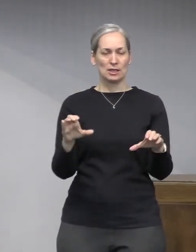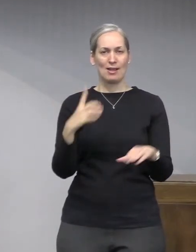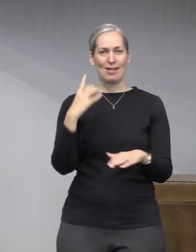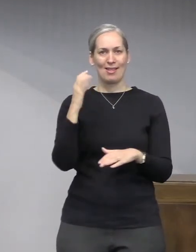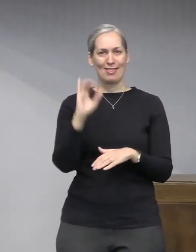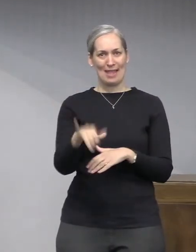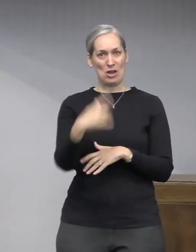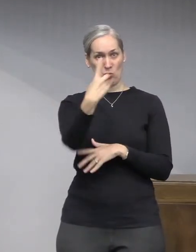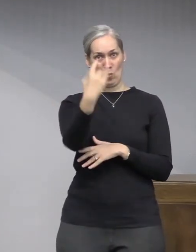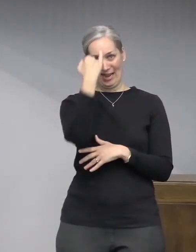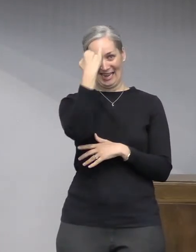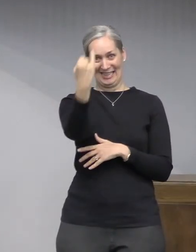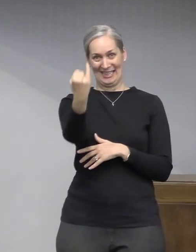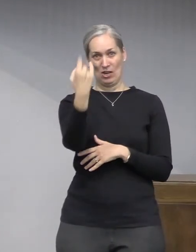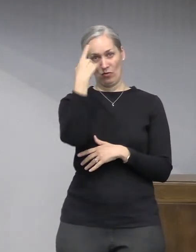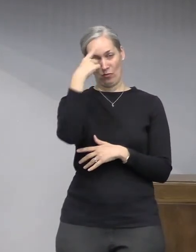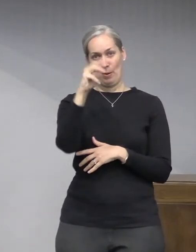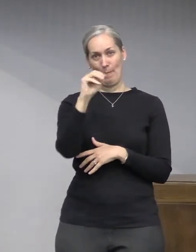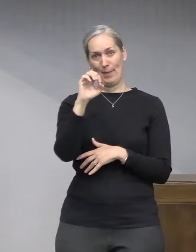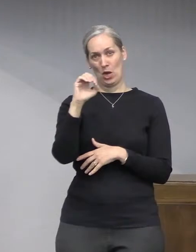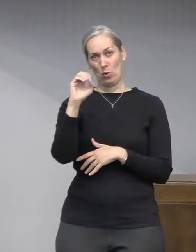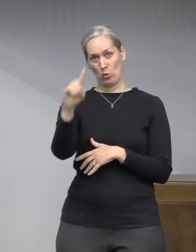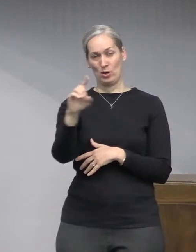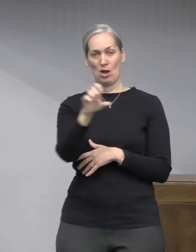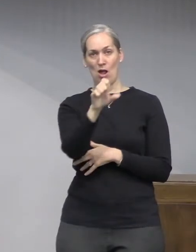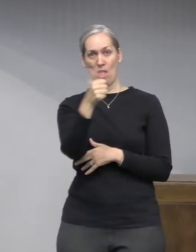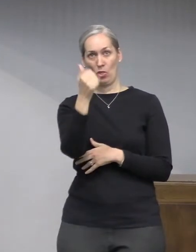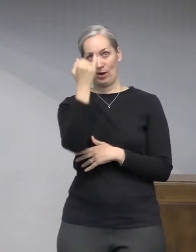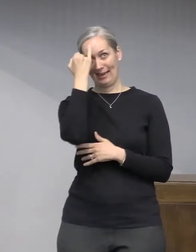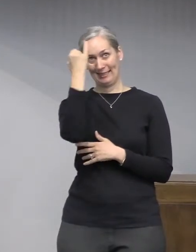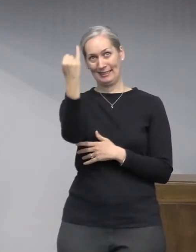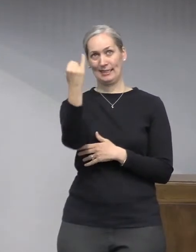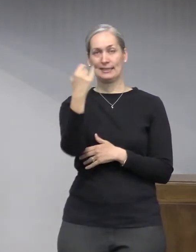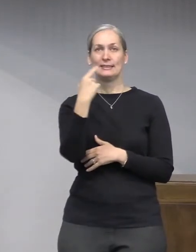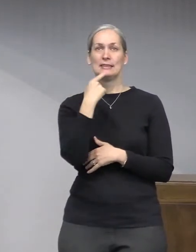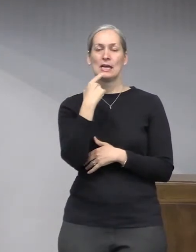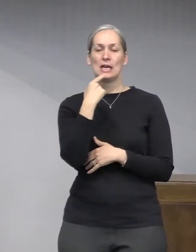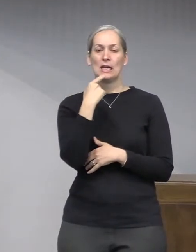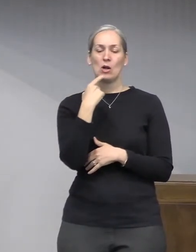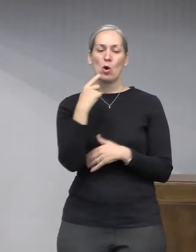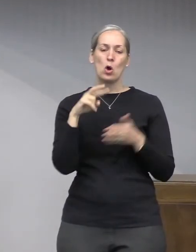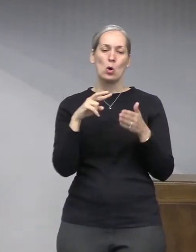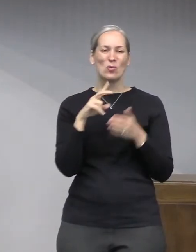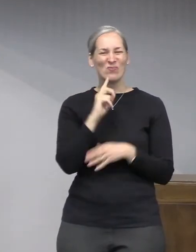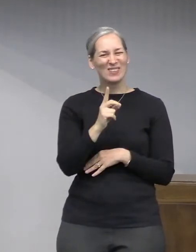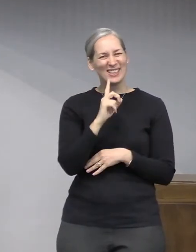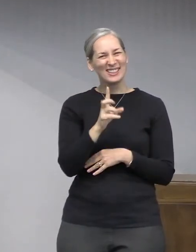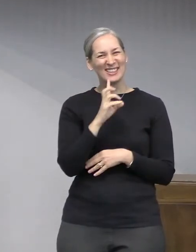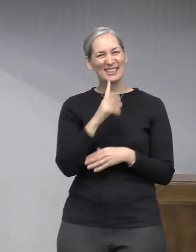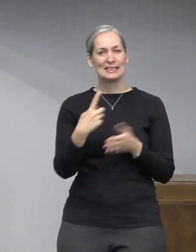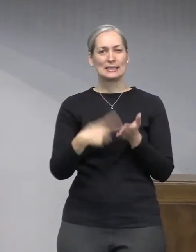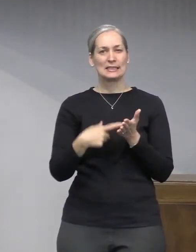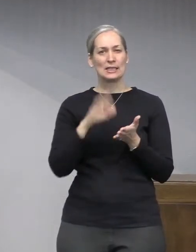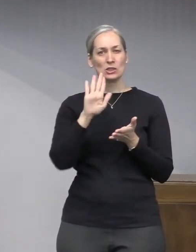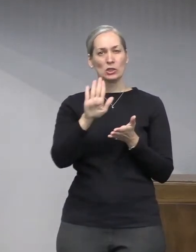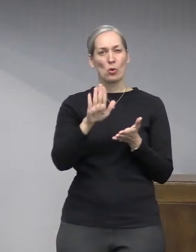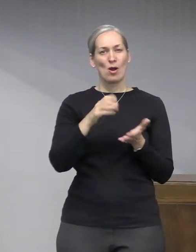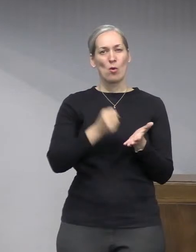of thought regarding meod was. Another said this is actually talking about your